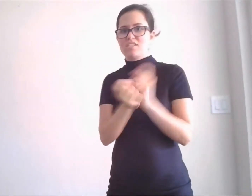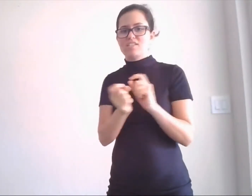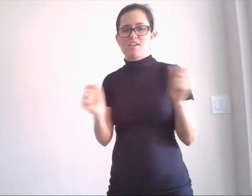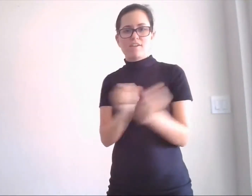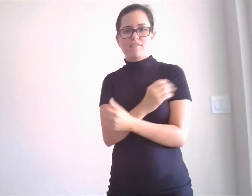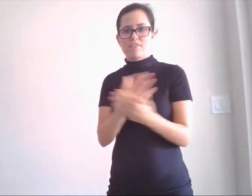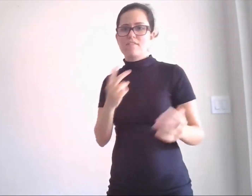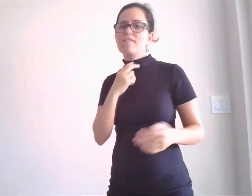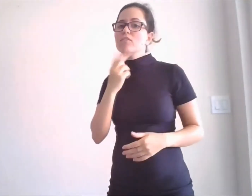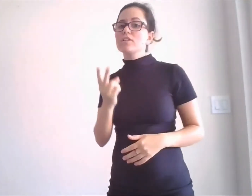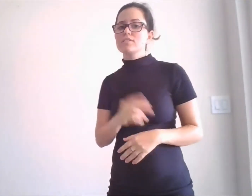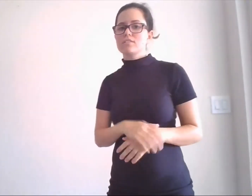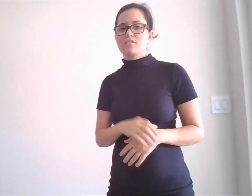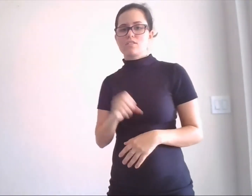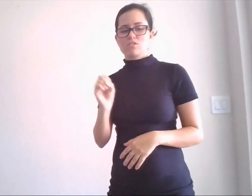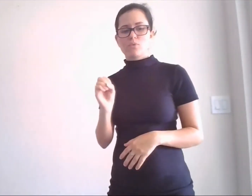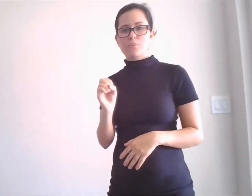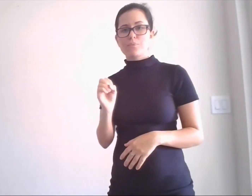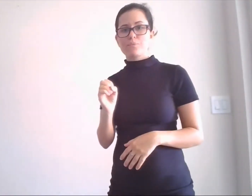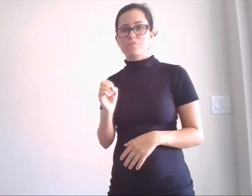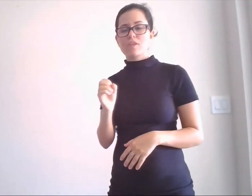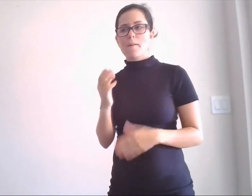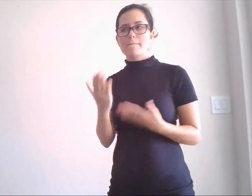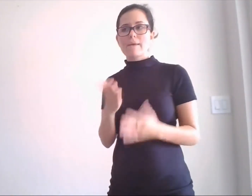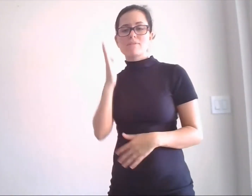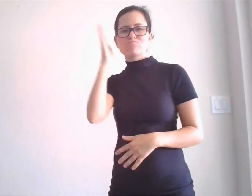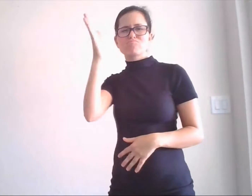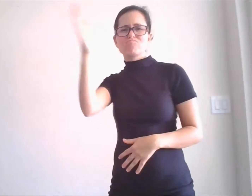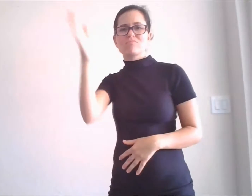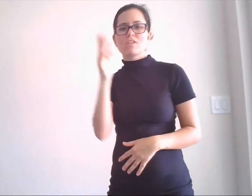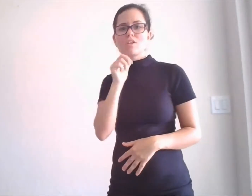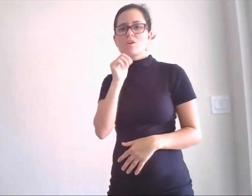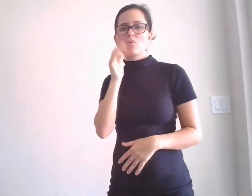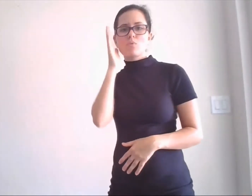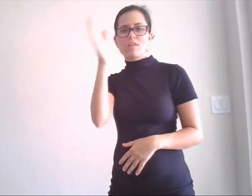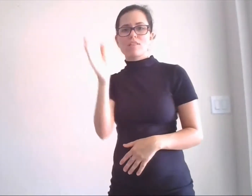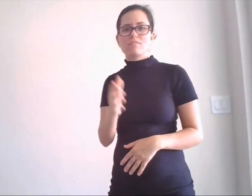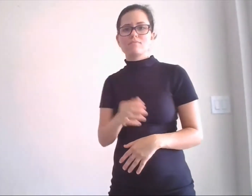time, the blinds will go down too. I'm a blinds open guy.